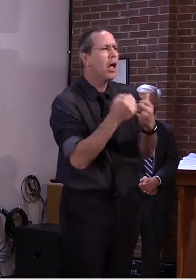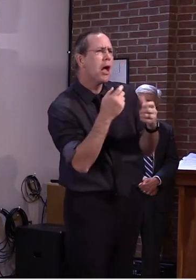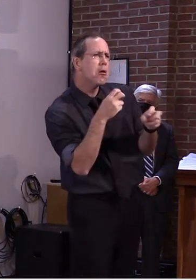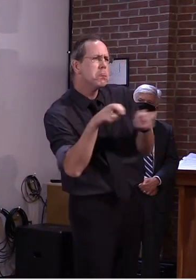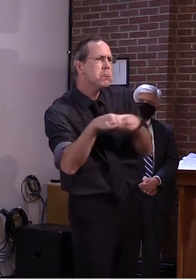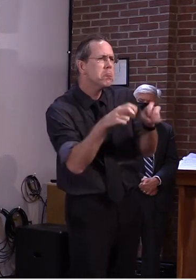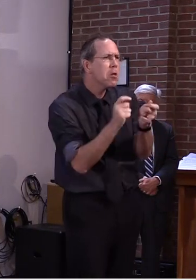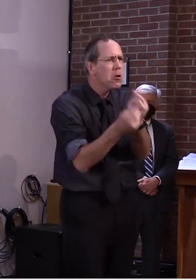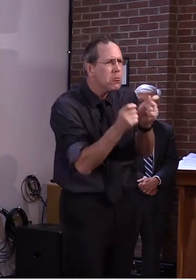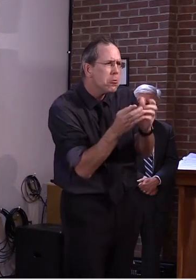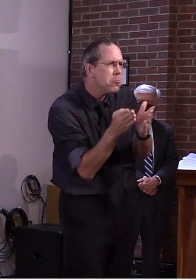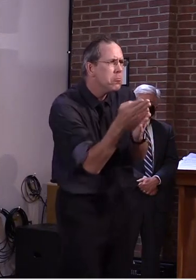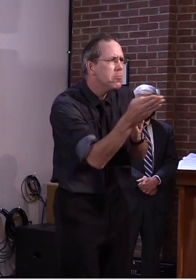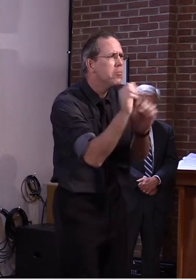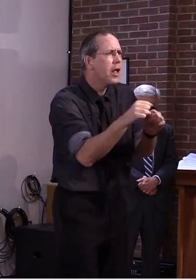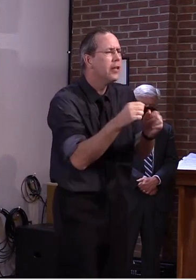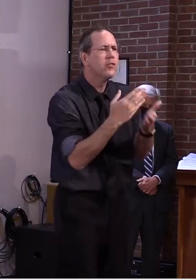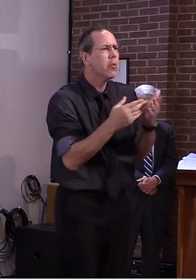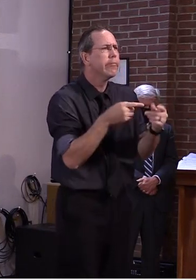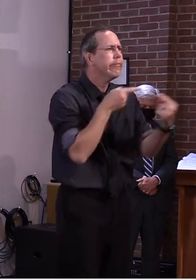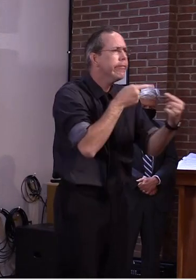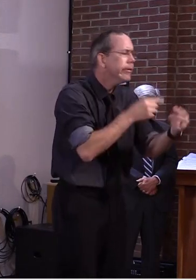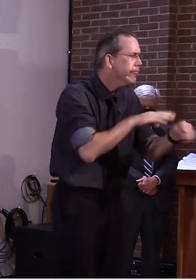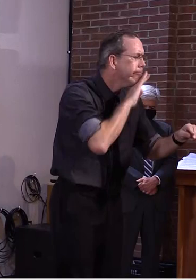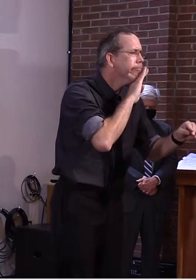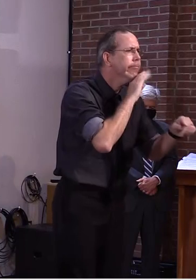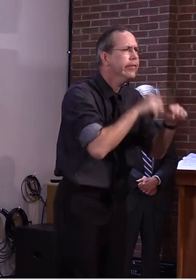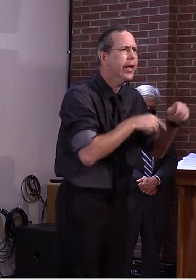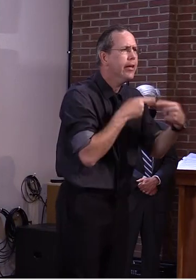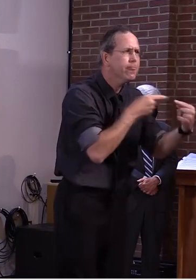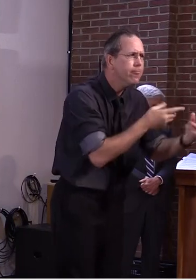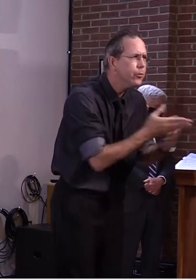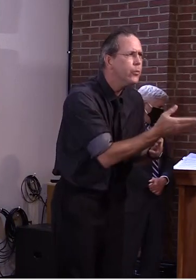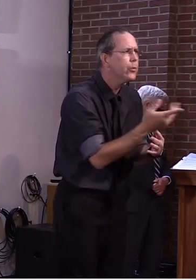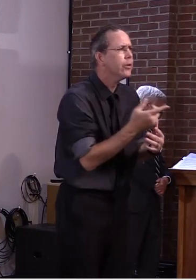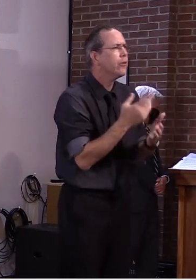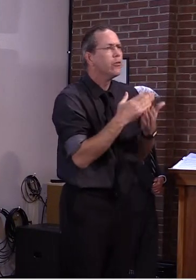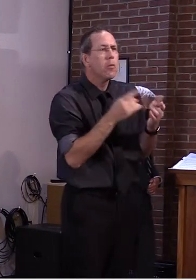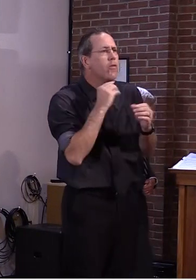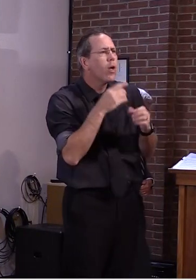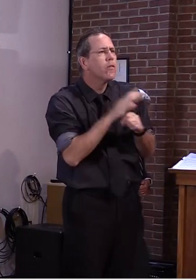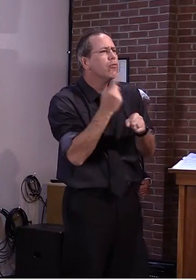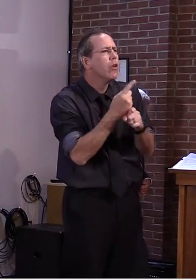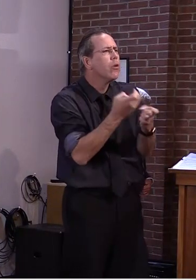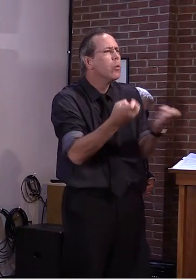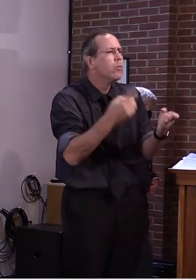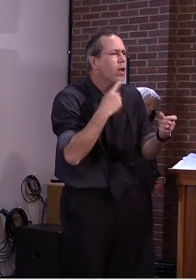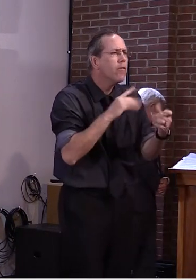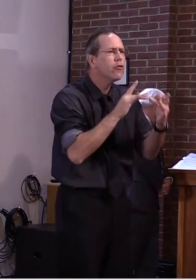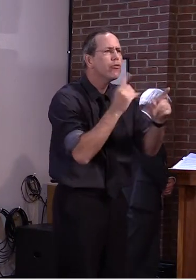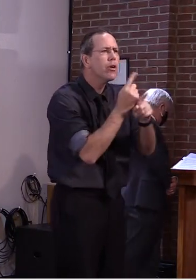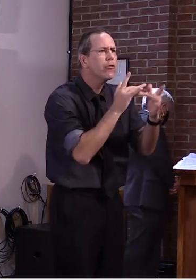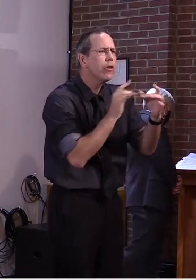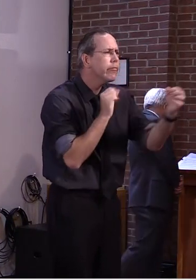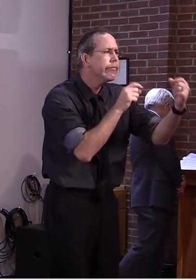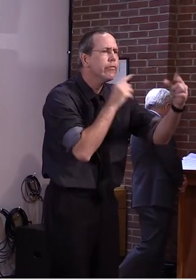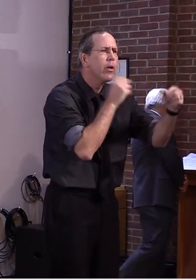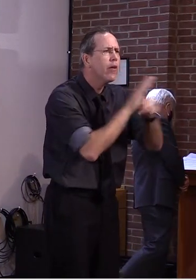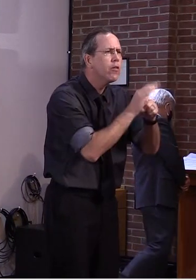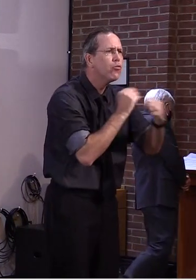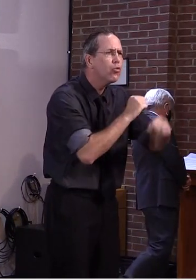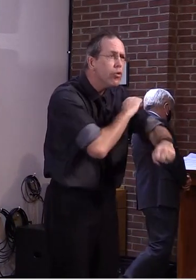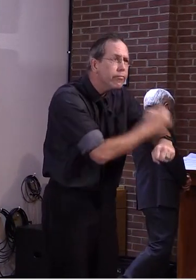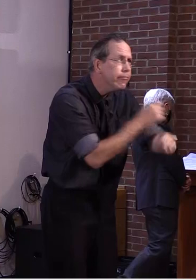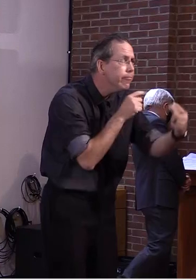hardware, and lack of robust online learning platforms. Despite these challenges with the remote learning, our priority was